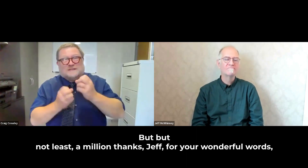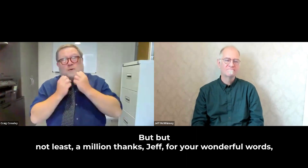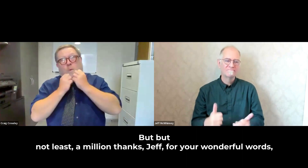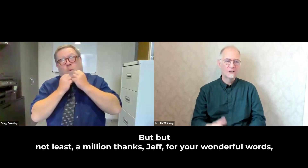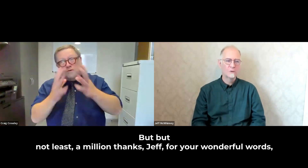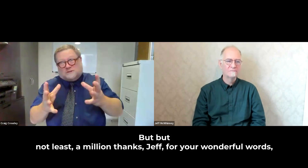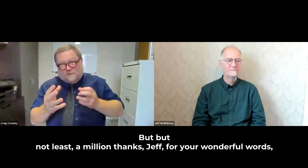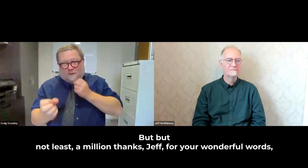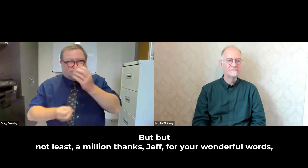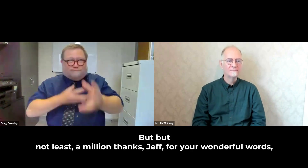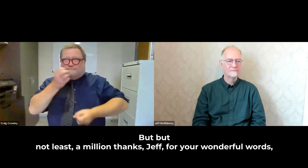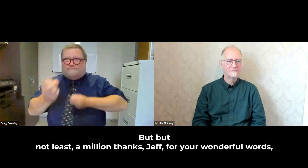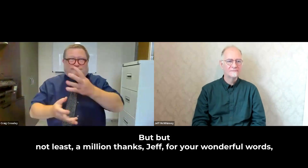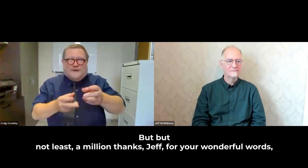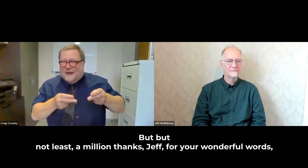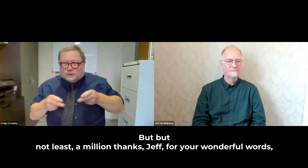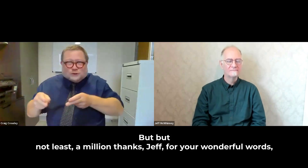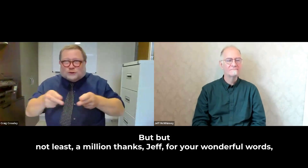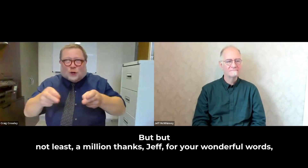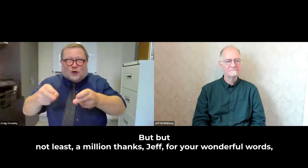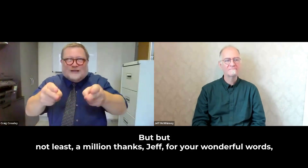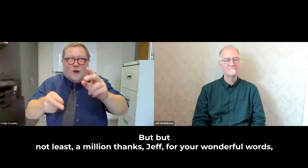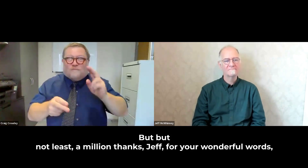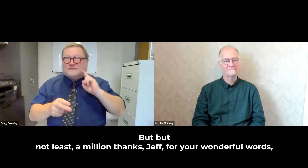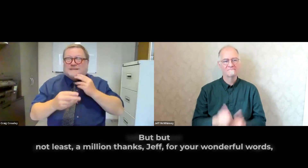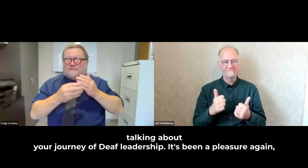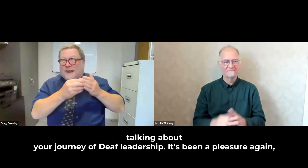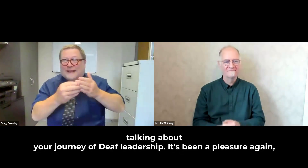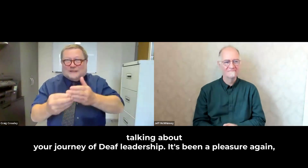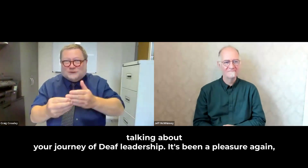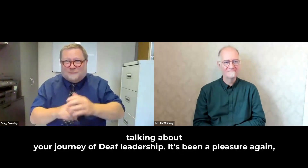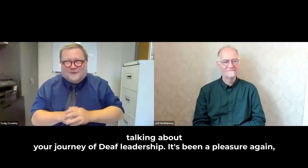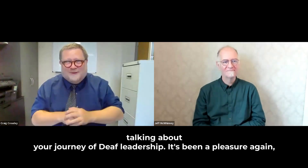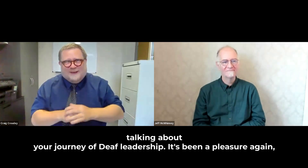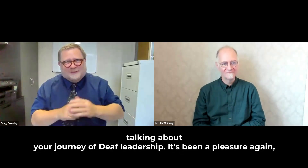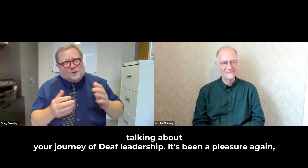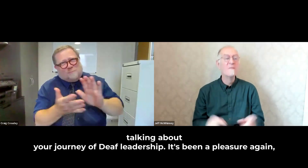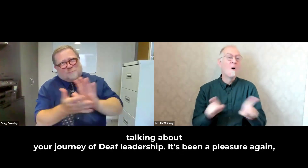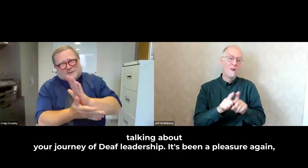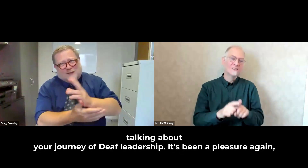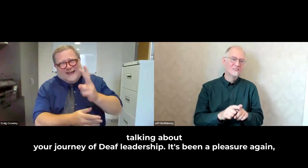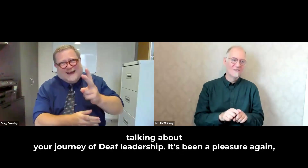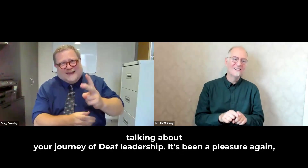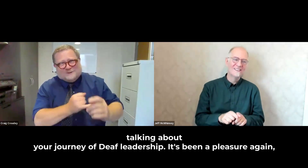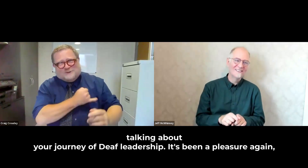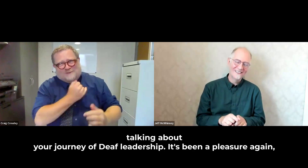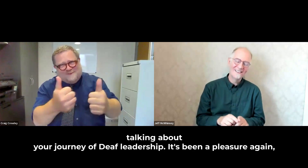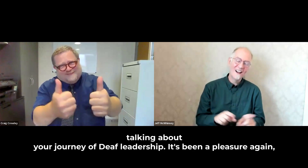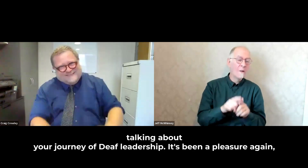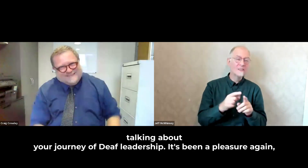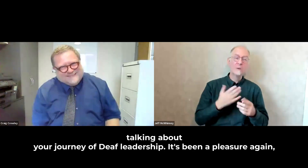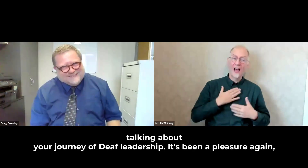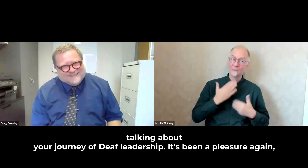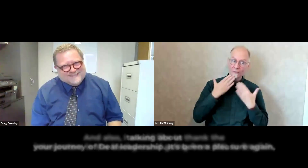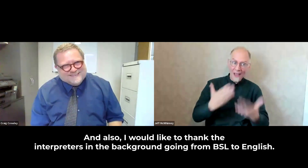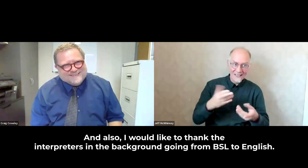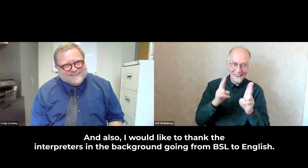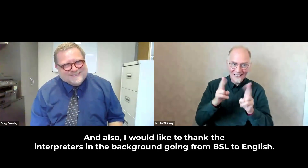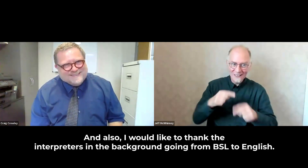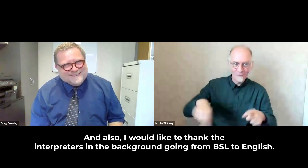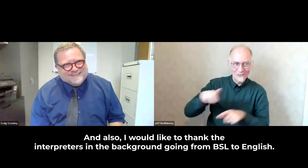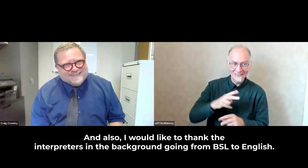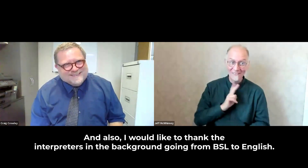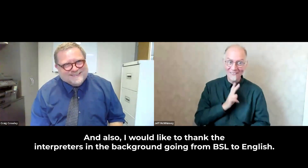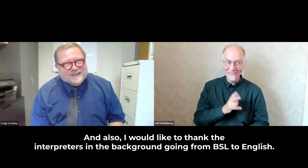thanks, Jeff, for your wonderful words, talking about your journey of deaf leadership. It's been a pleasure again,